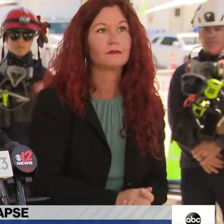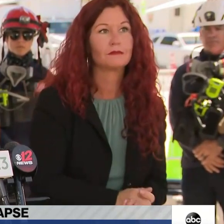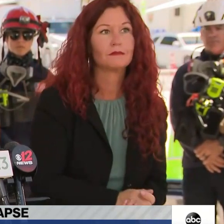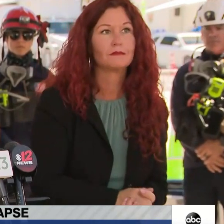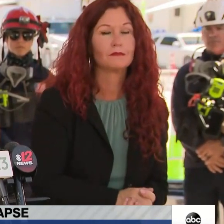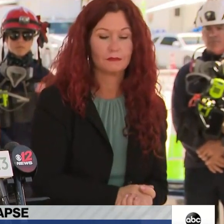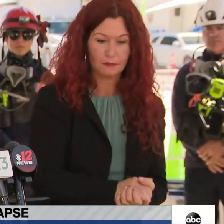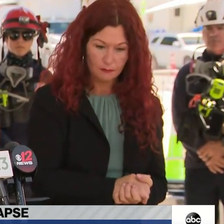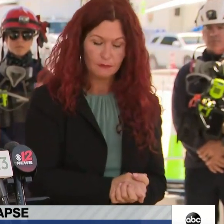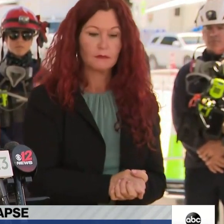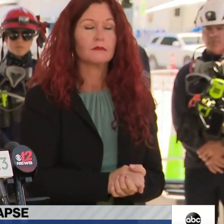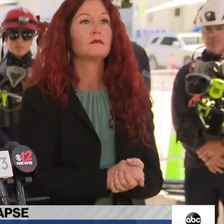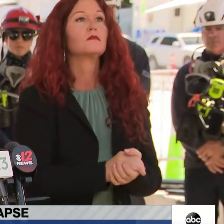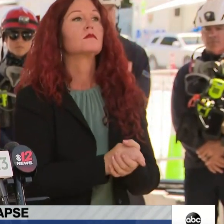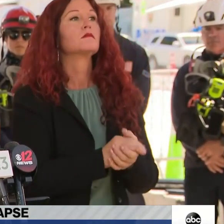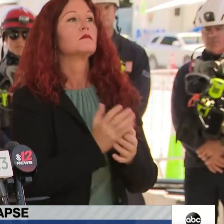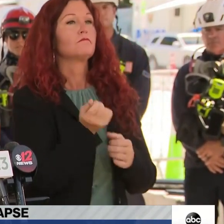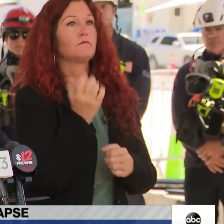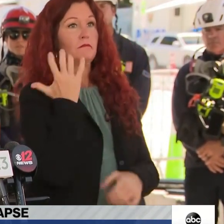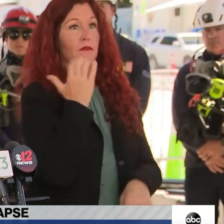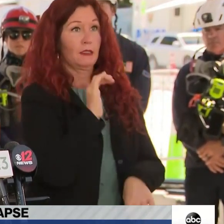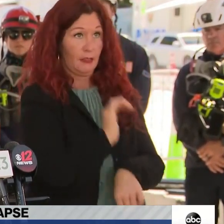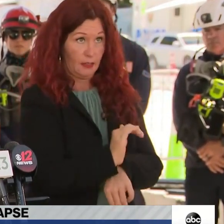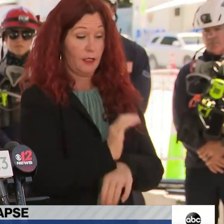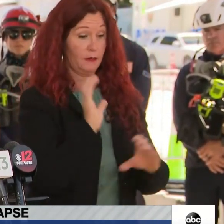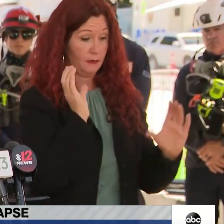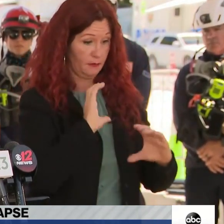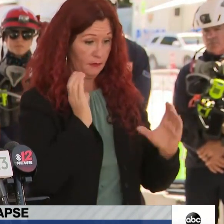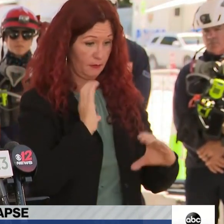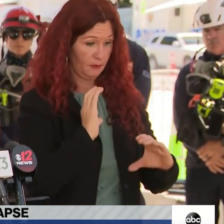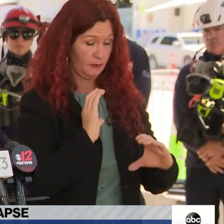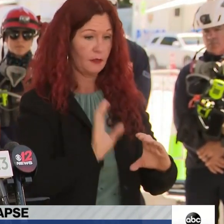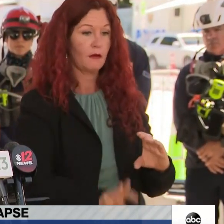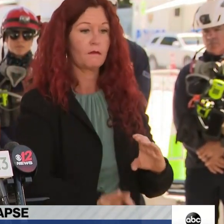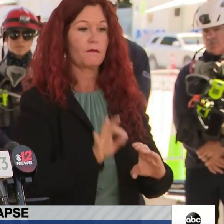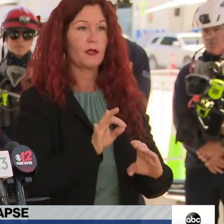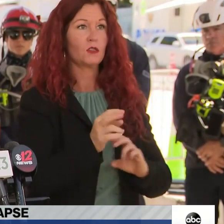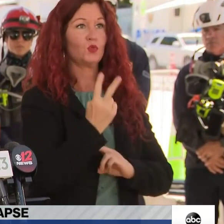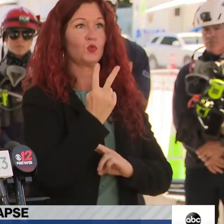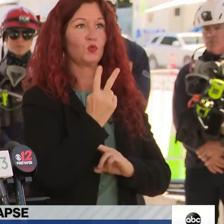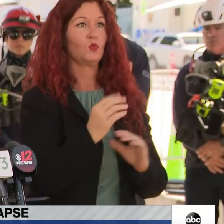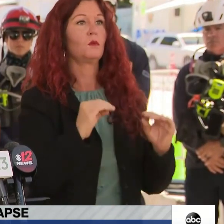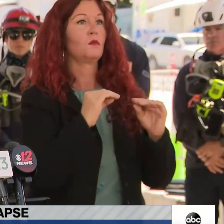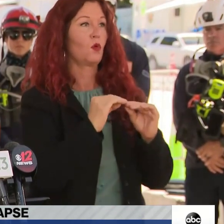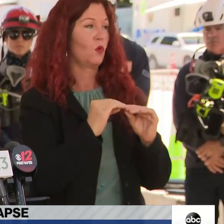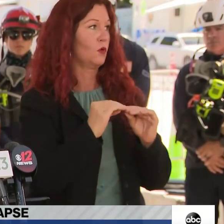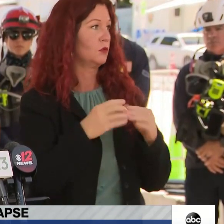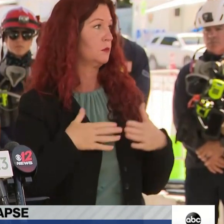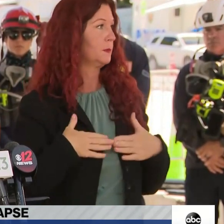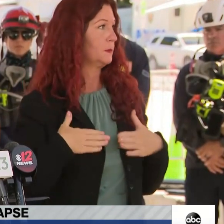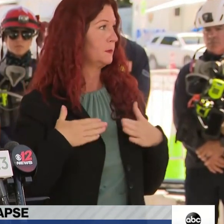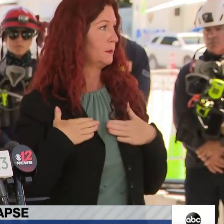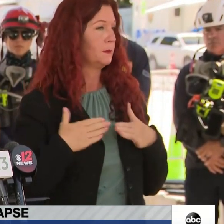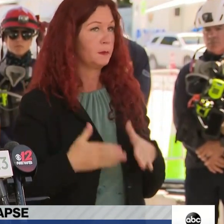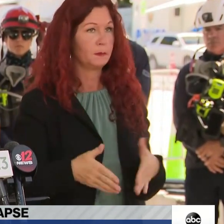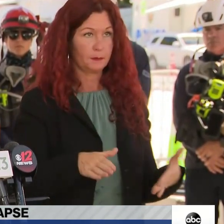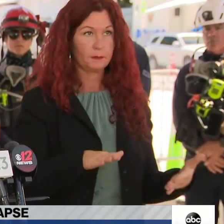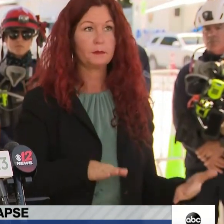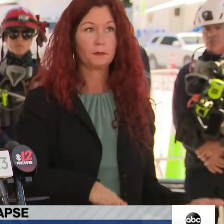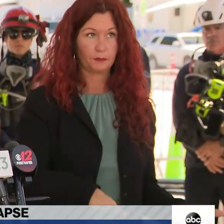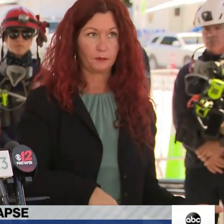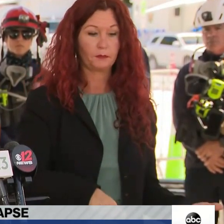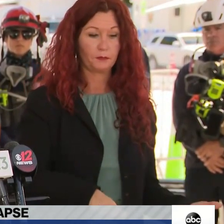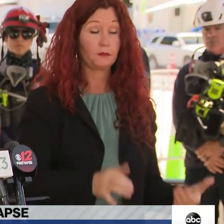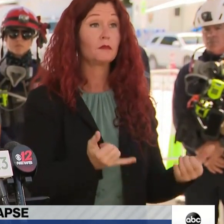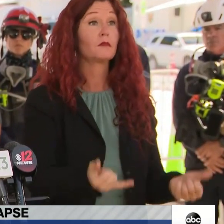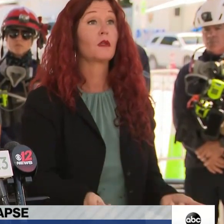As we continue to search through the night, our teams recovered two additional victims. The number of confirmed victims